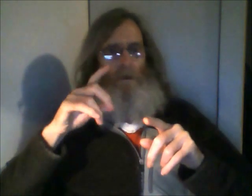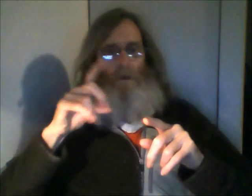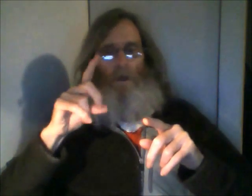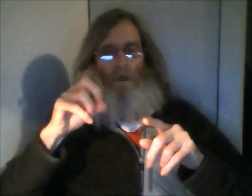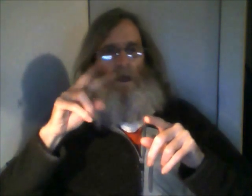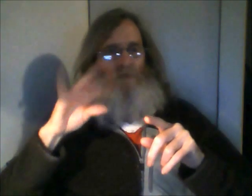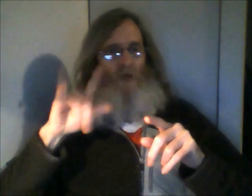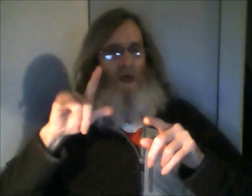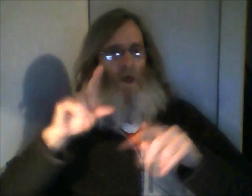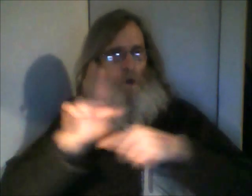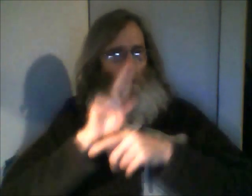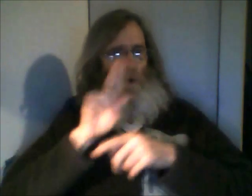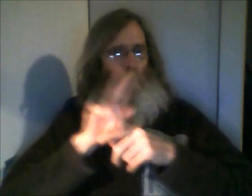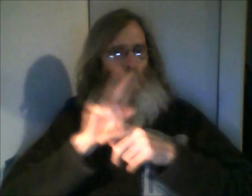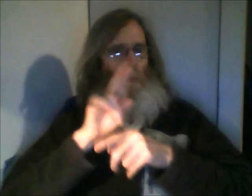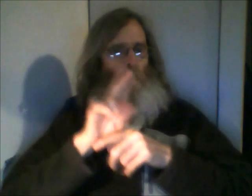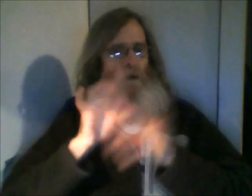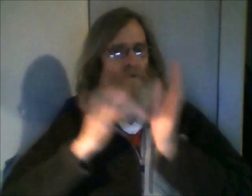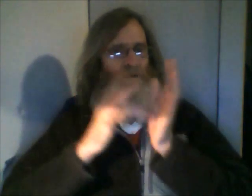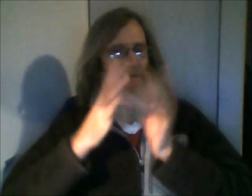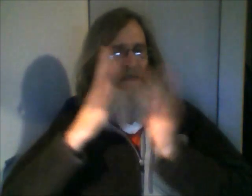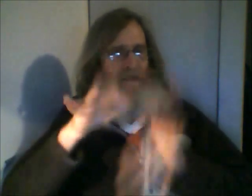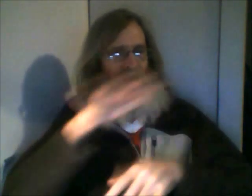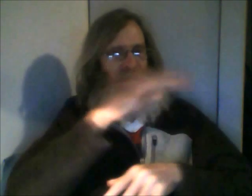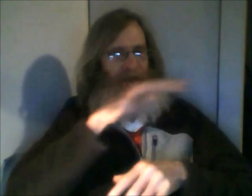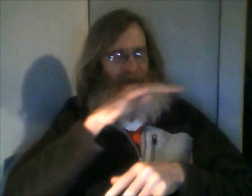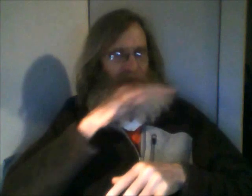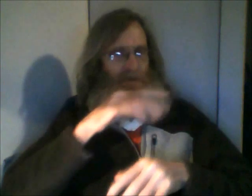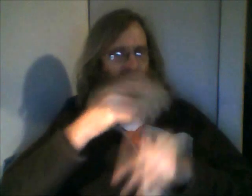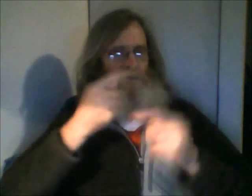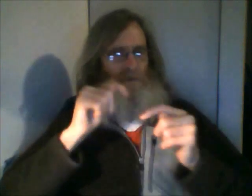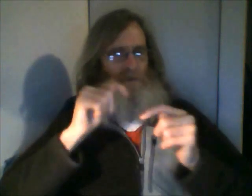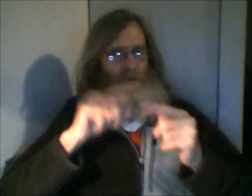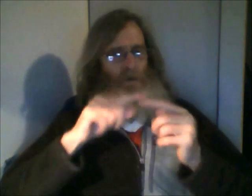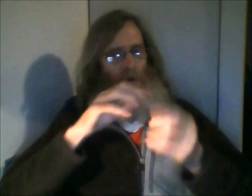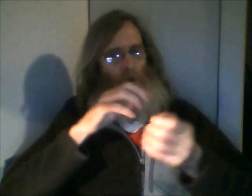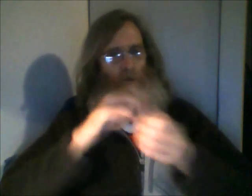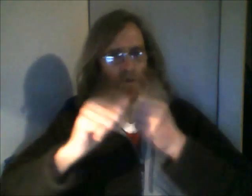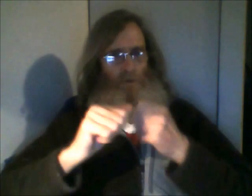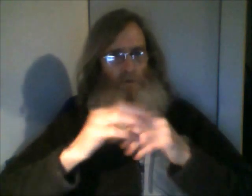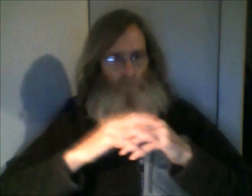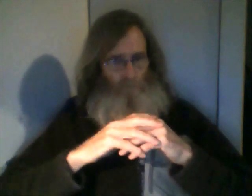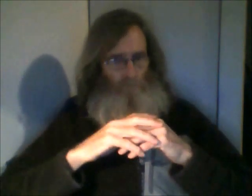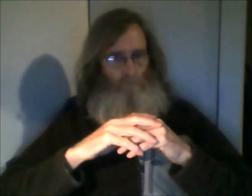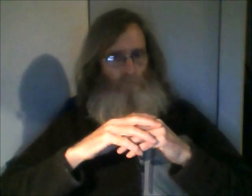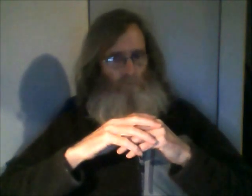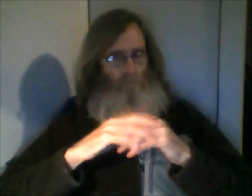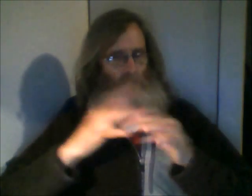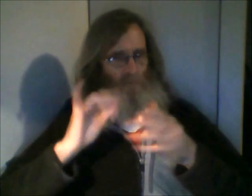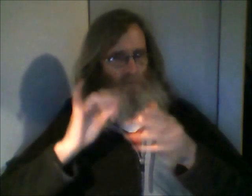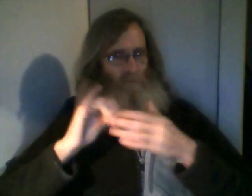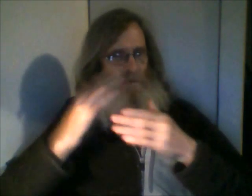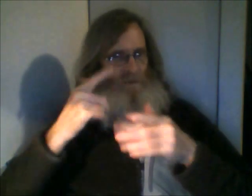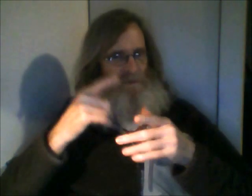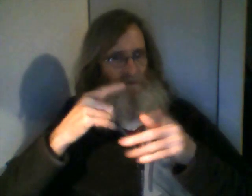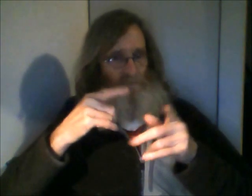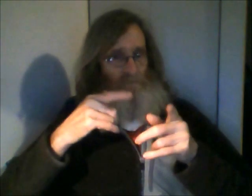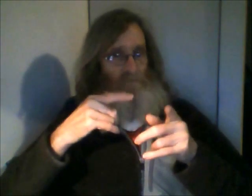Tim and assured him it would be okay. I looked over the damage and told him we'd take care of it. I repaired the kitchen. I called him and made sure he